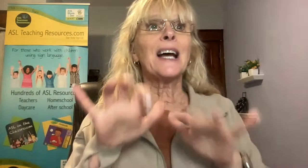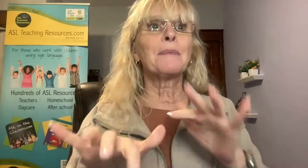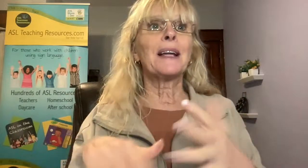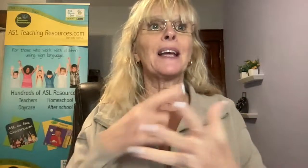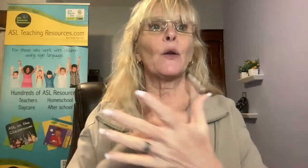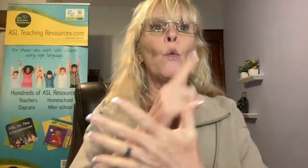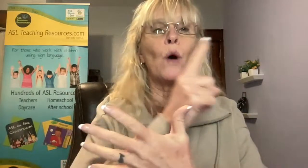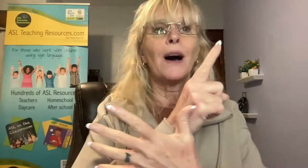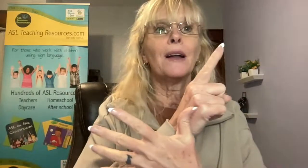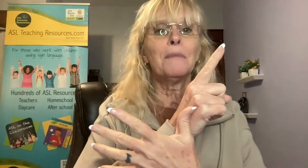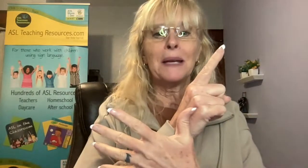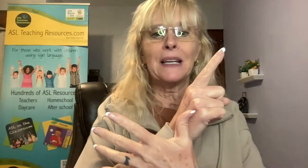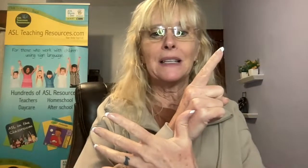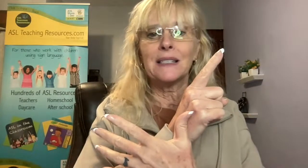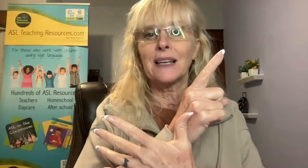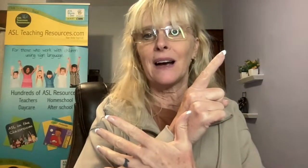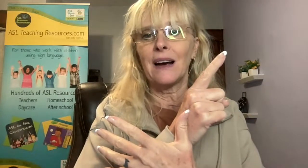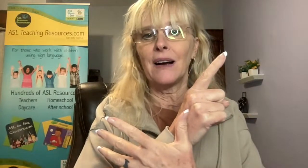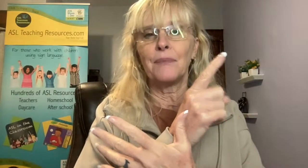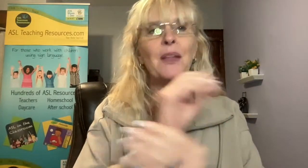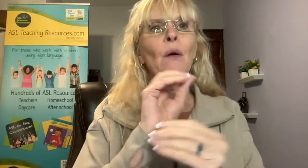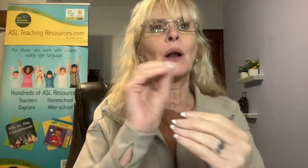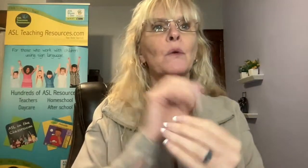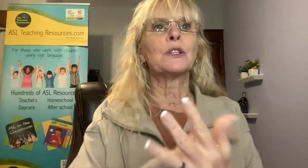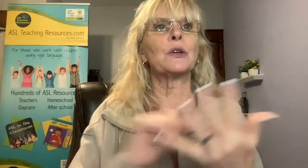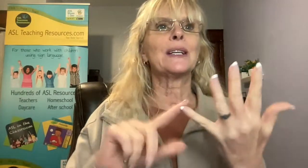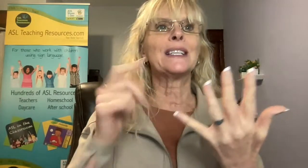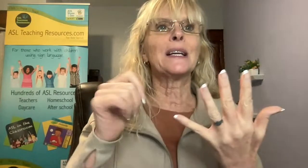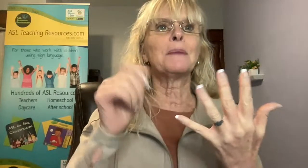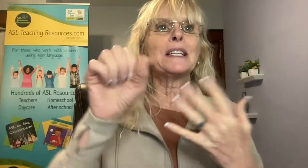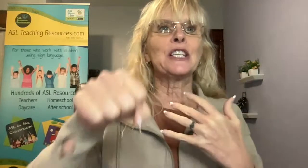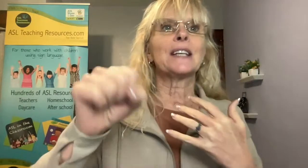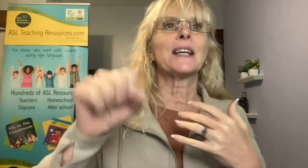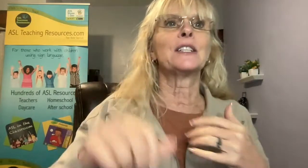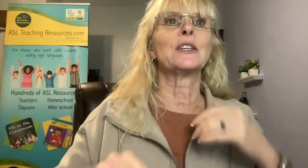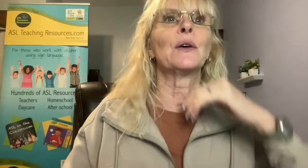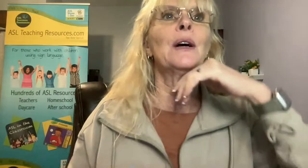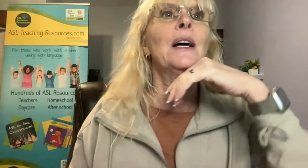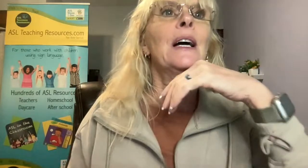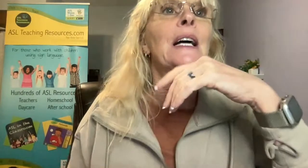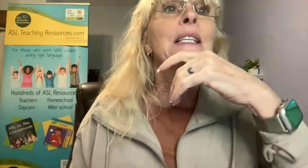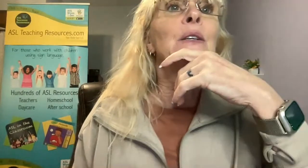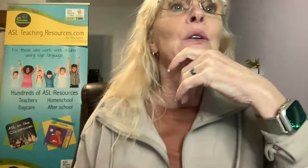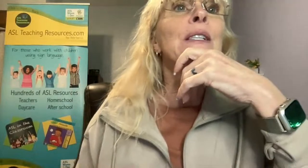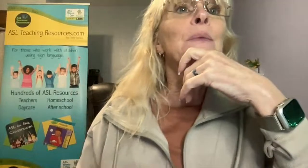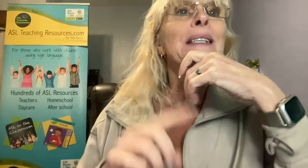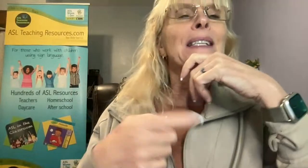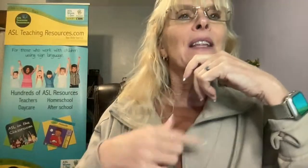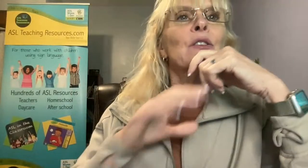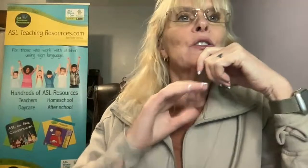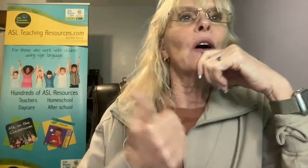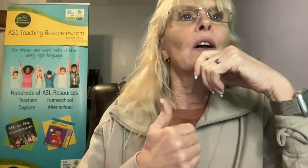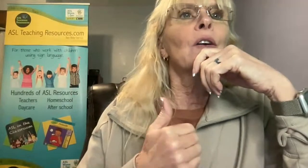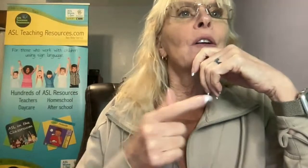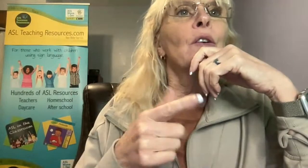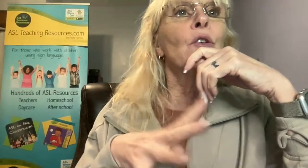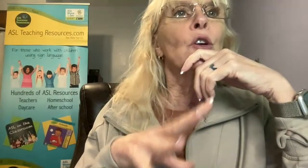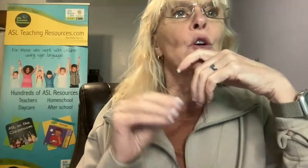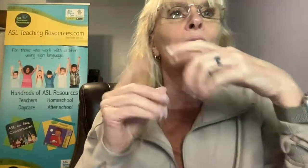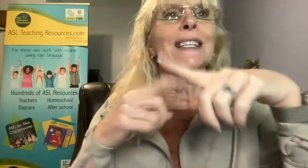that in. 1 means no, I don't want to, and 10 means yes, I do. So someone said their daughter and you're learning